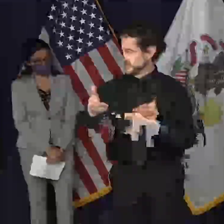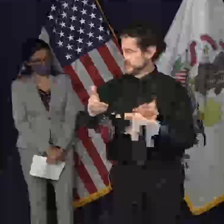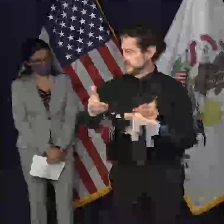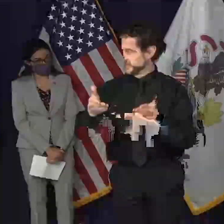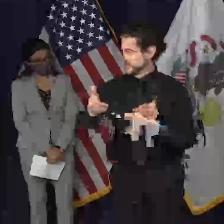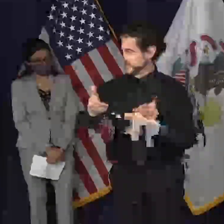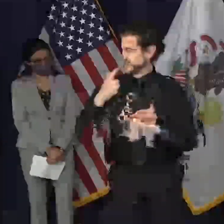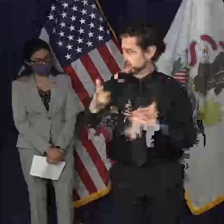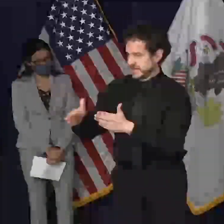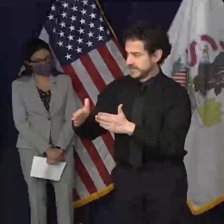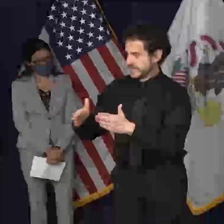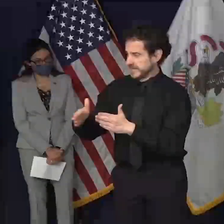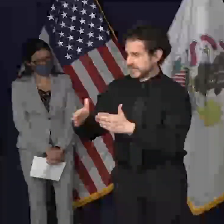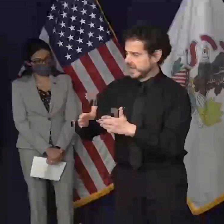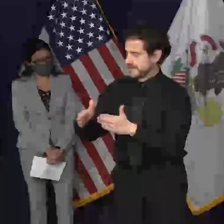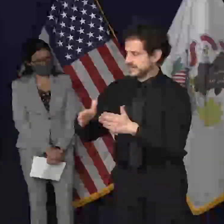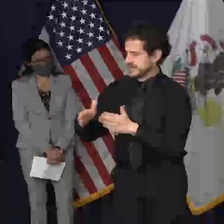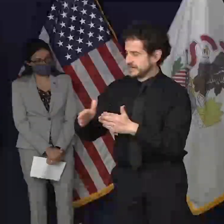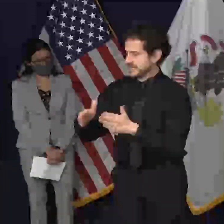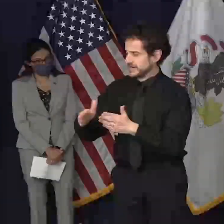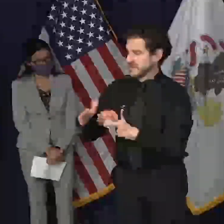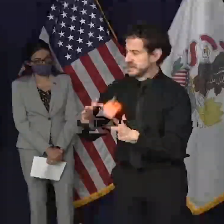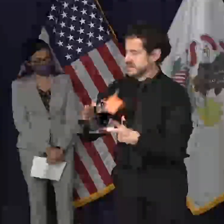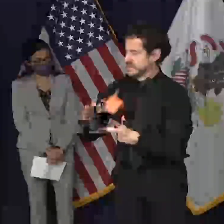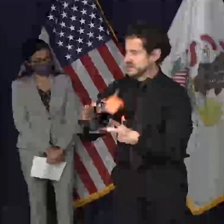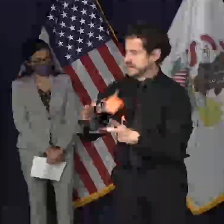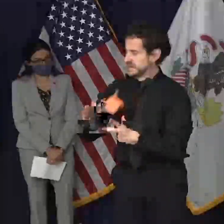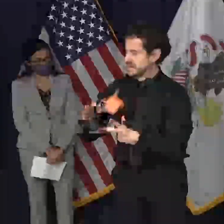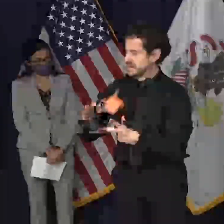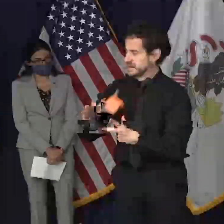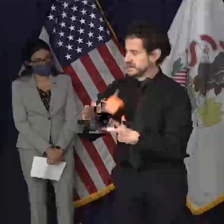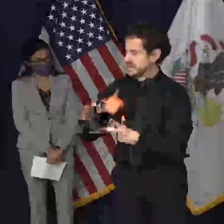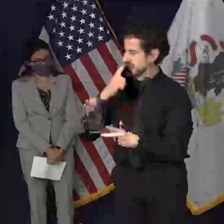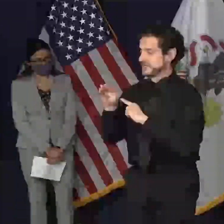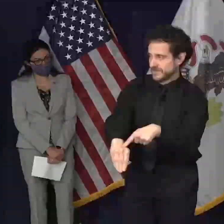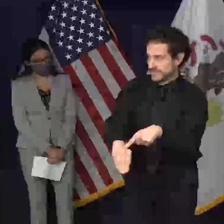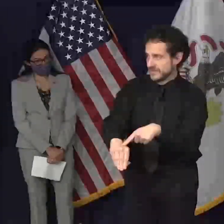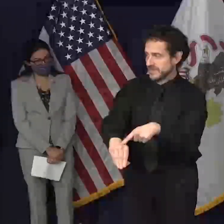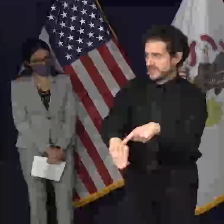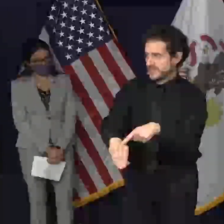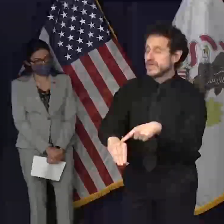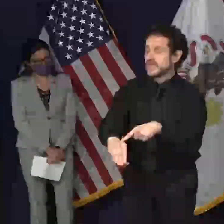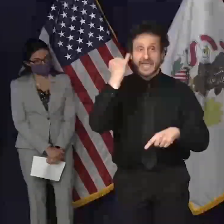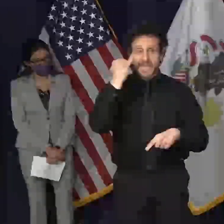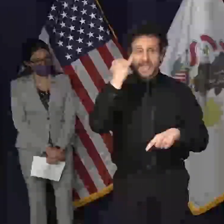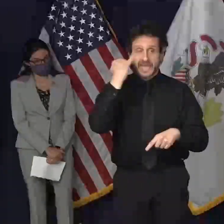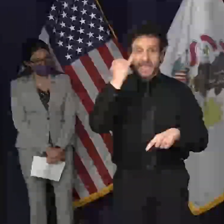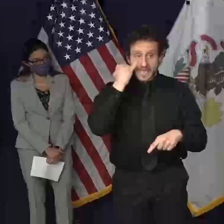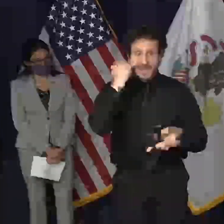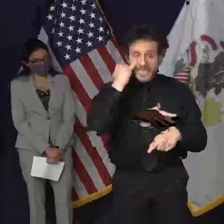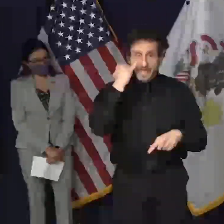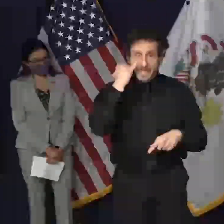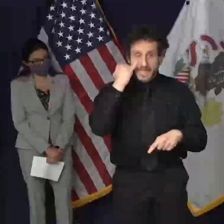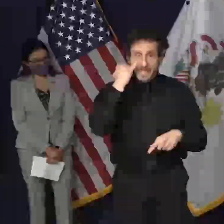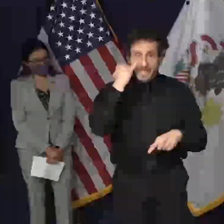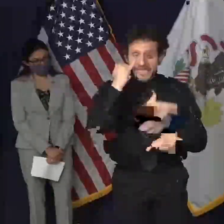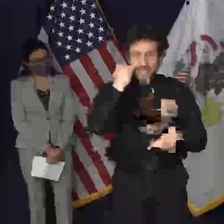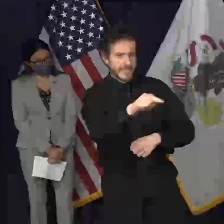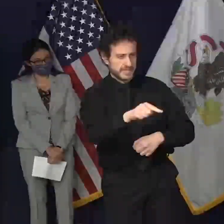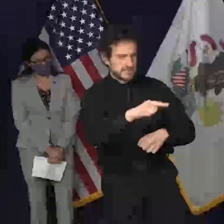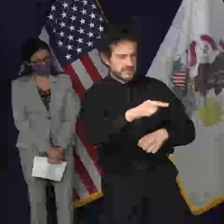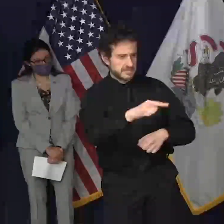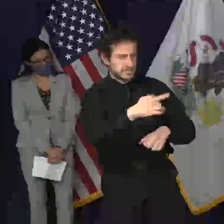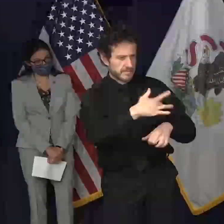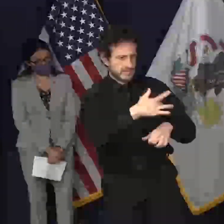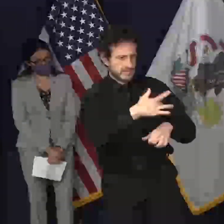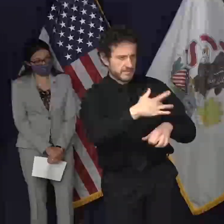plan. But instead, what I'm suggesting is that if we have hospital beds available, if we have the ability to provide health care